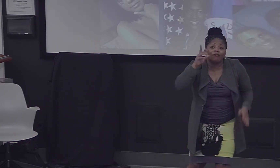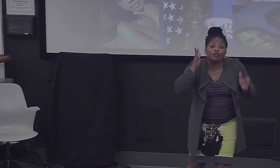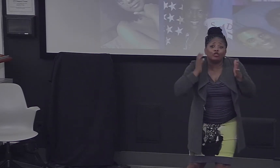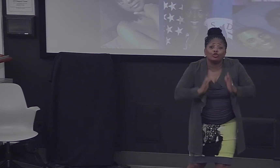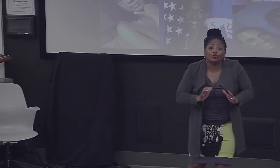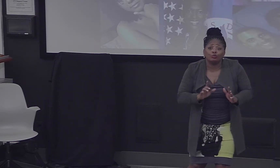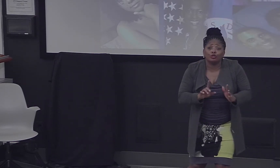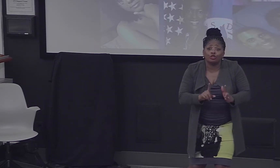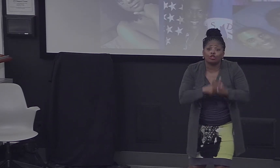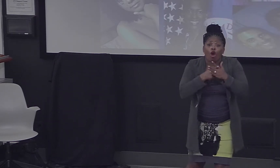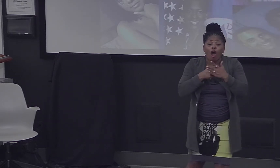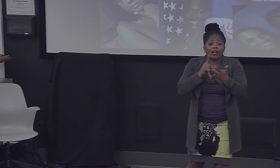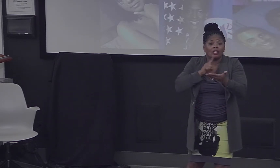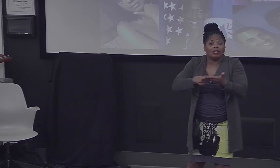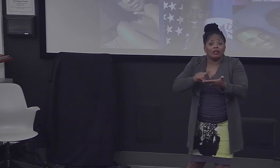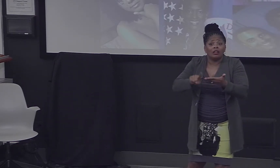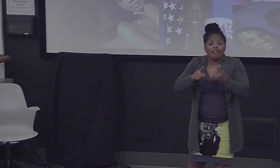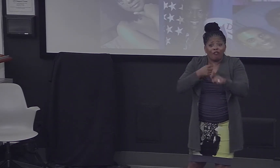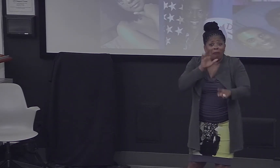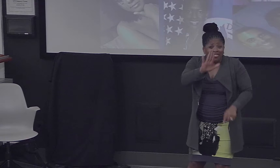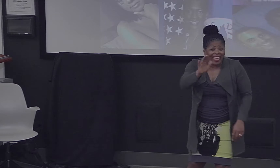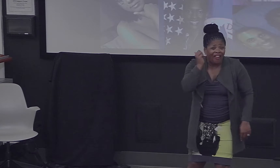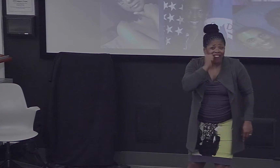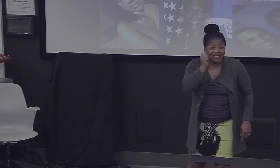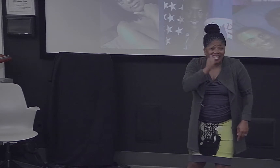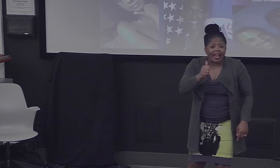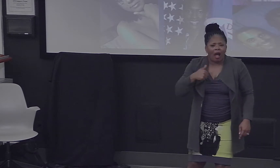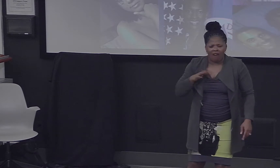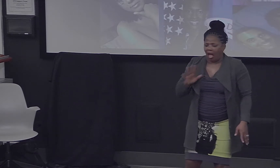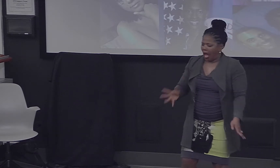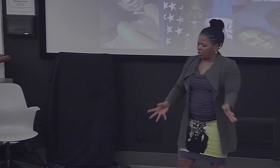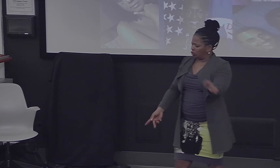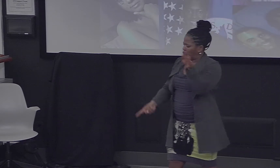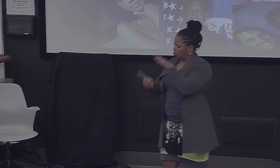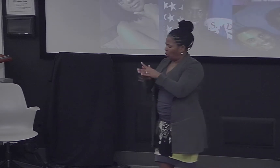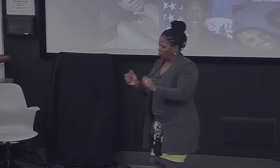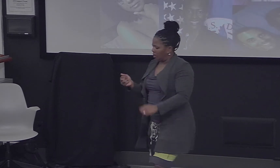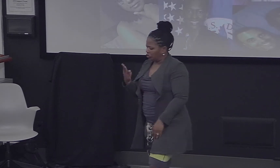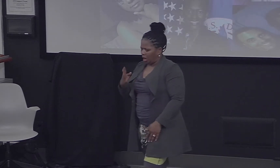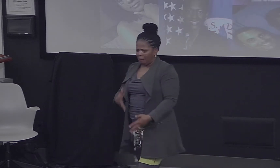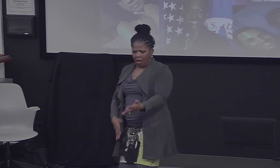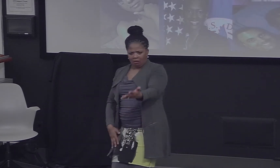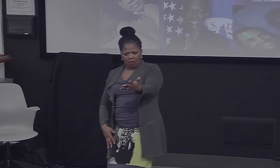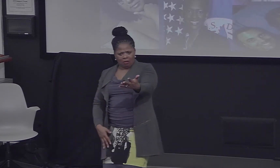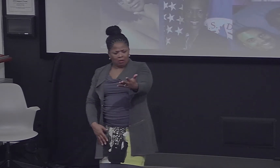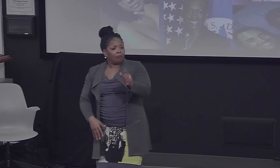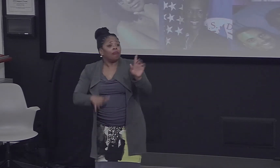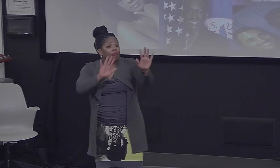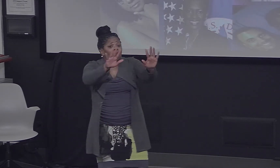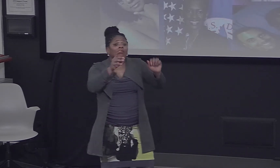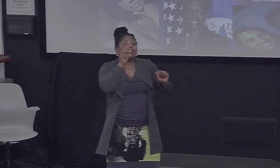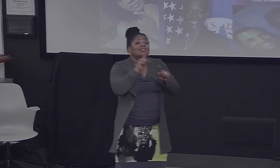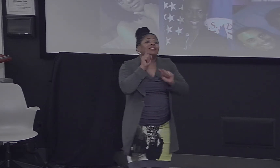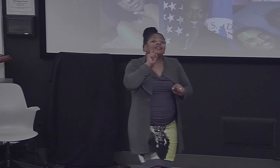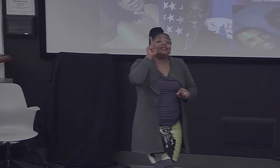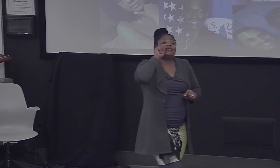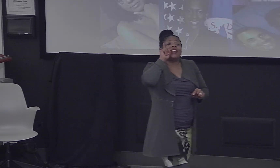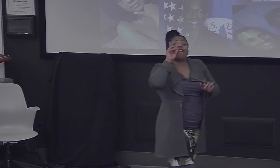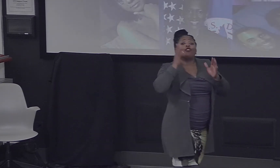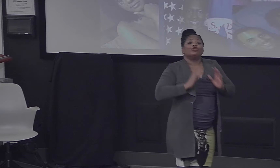another individual's perspective, their daily experience? So a deaf consumer, what are they experiencing? So if they were to do research, they would start from their